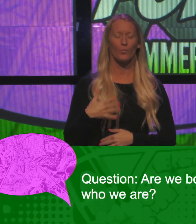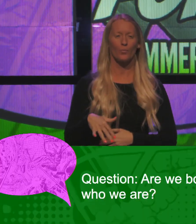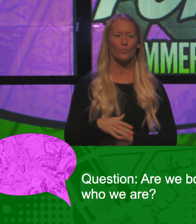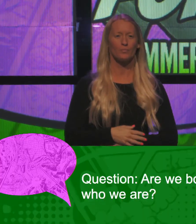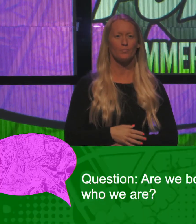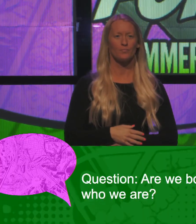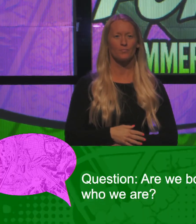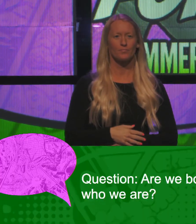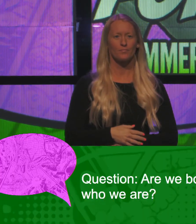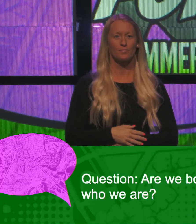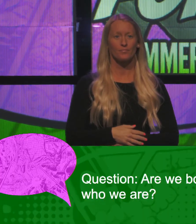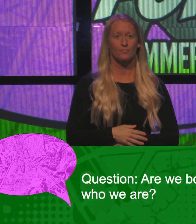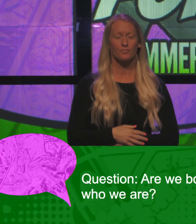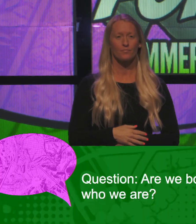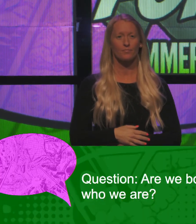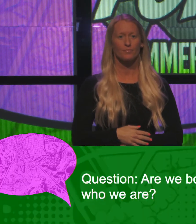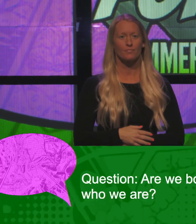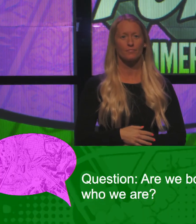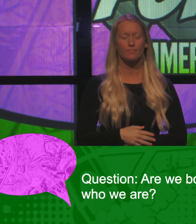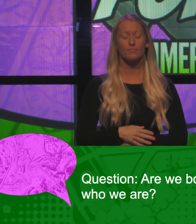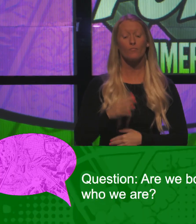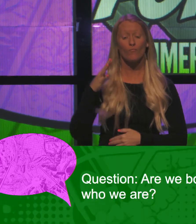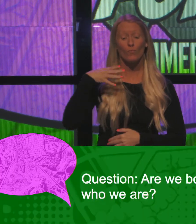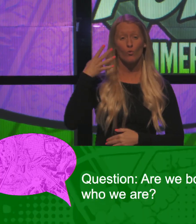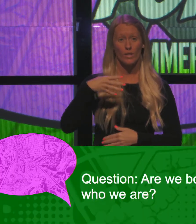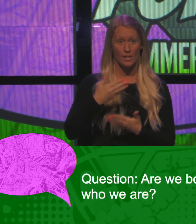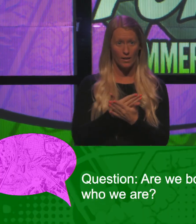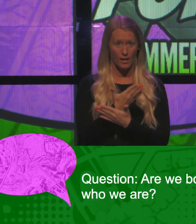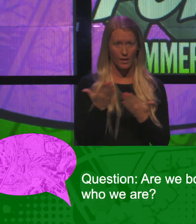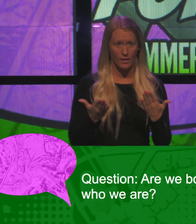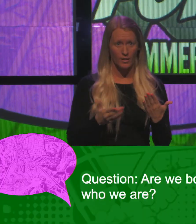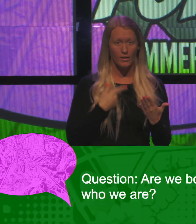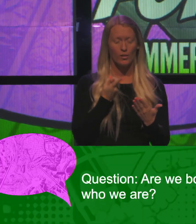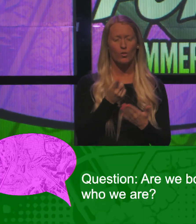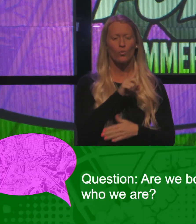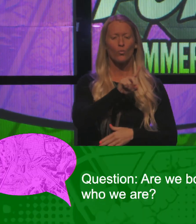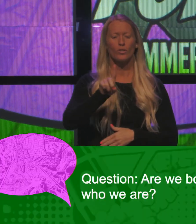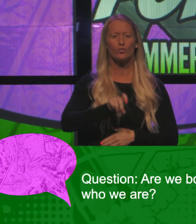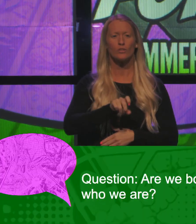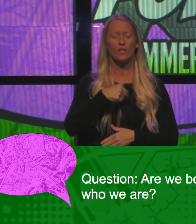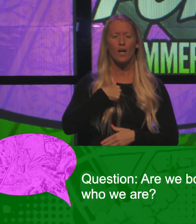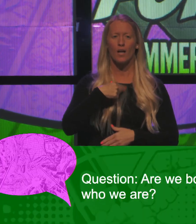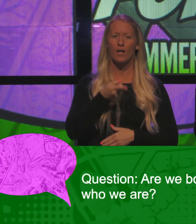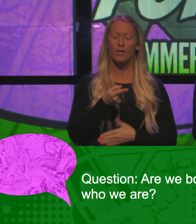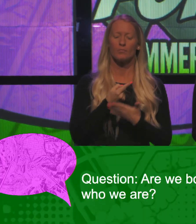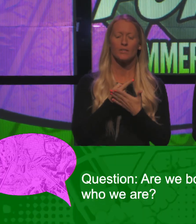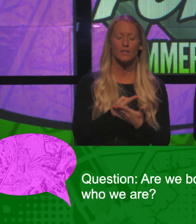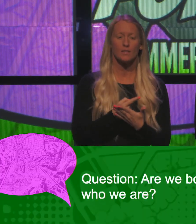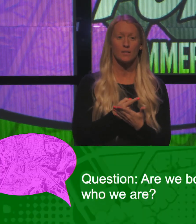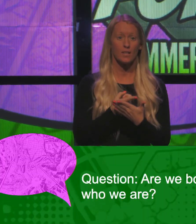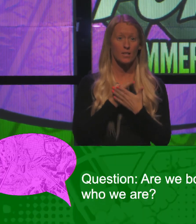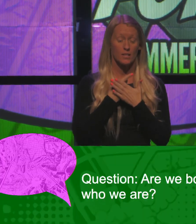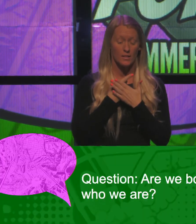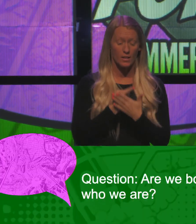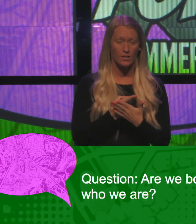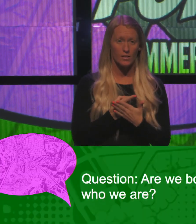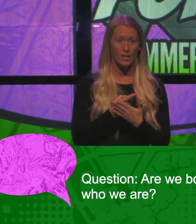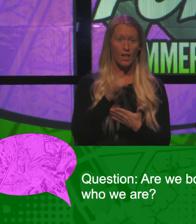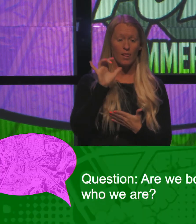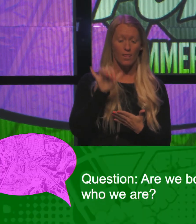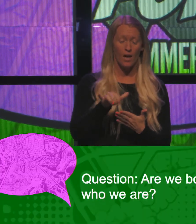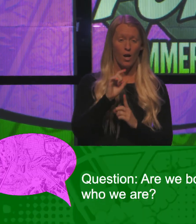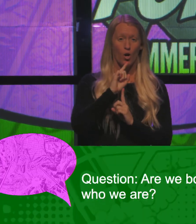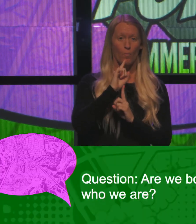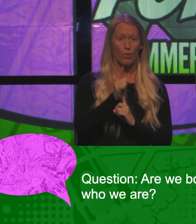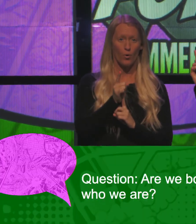crazy thing is, as you see, the question that I'm addressing today is talking about that moment.